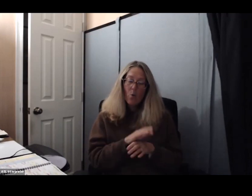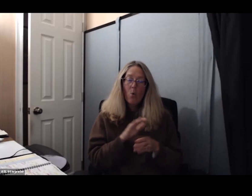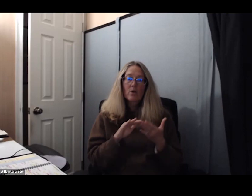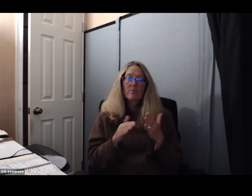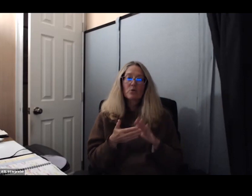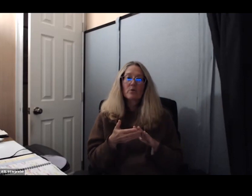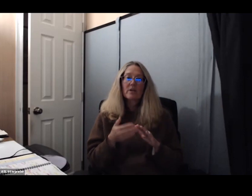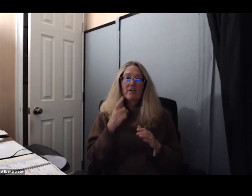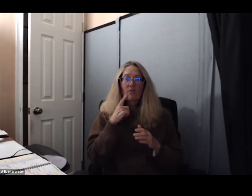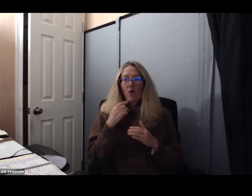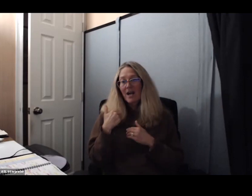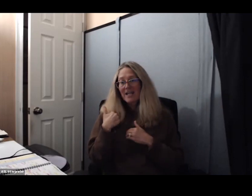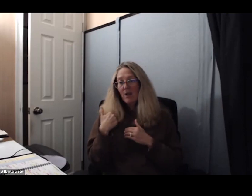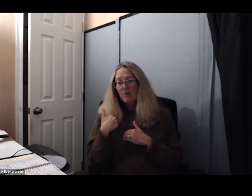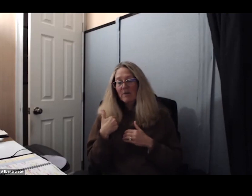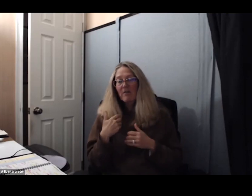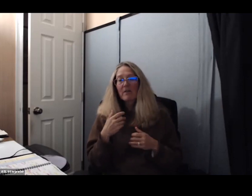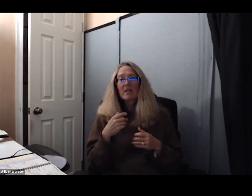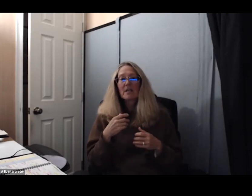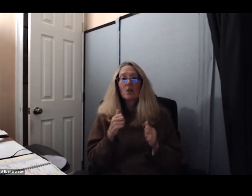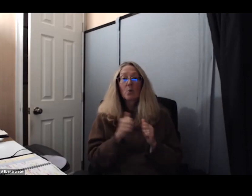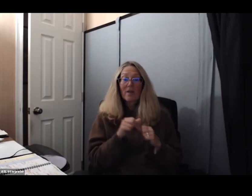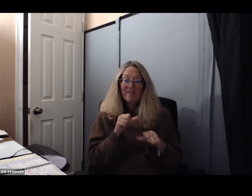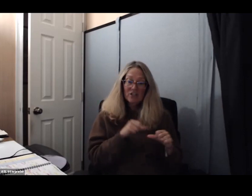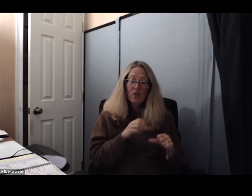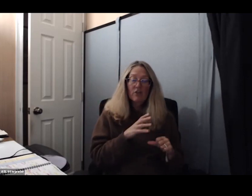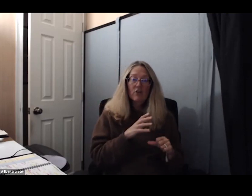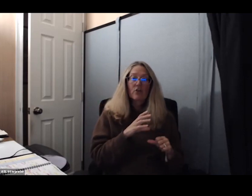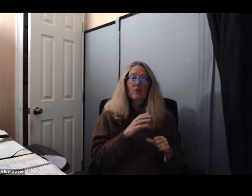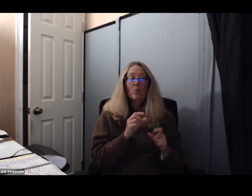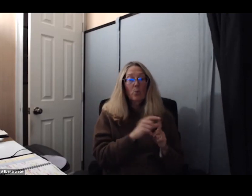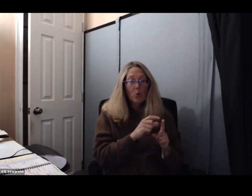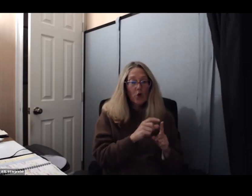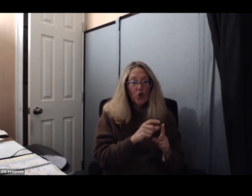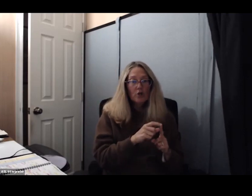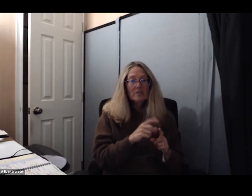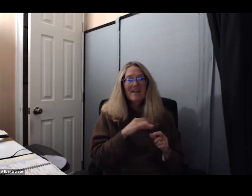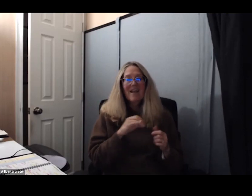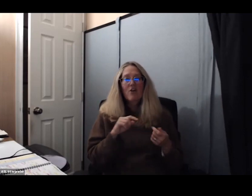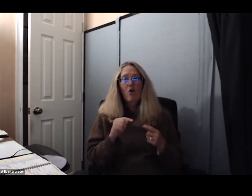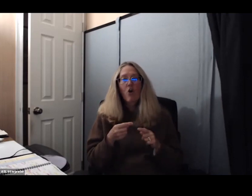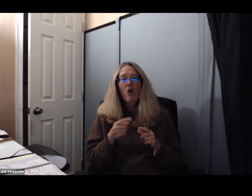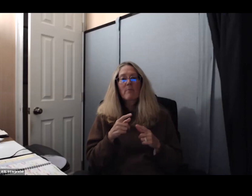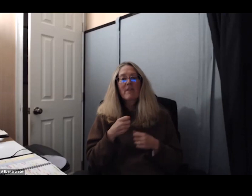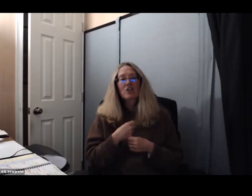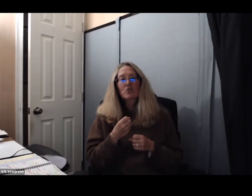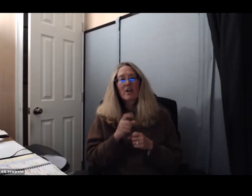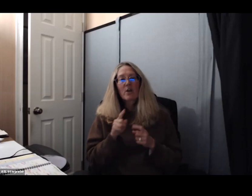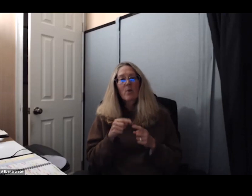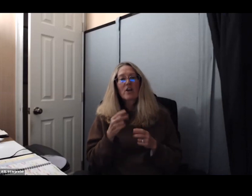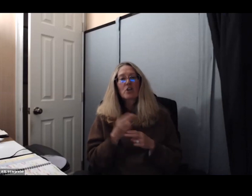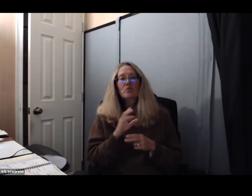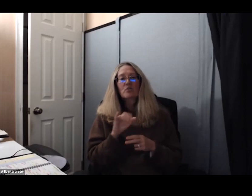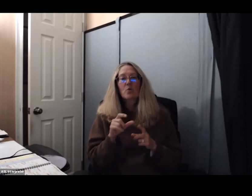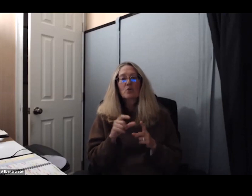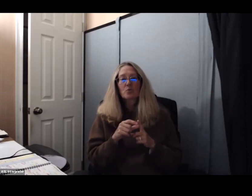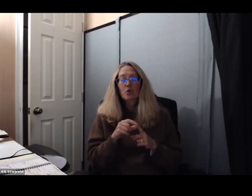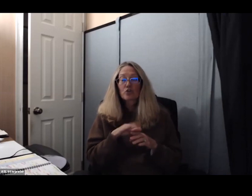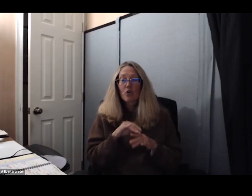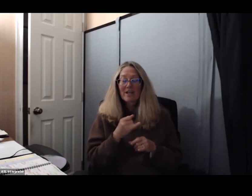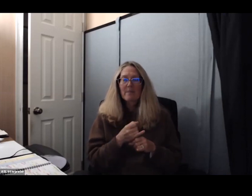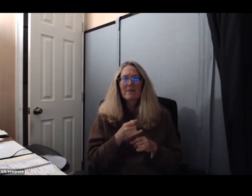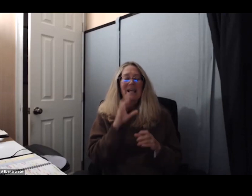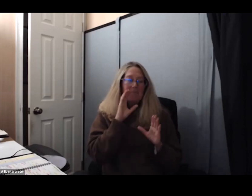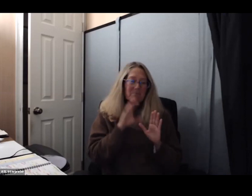community for accountability around each other and our words and the harm that's created when these words are used on our campus, but not just words,